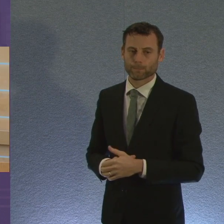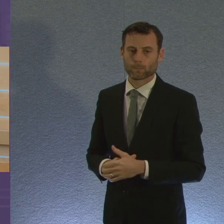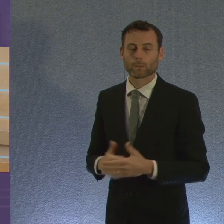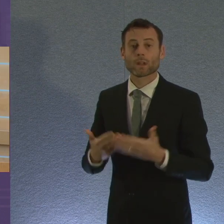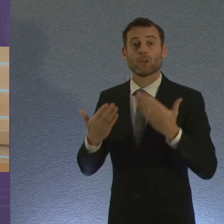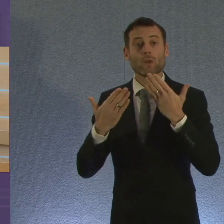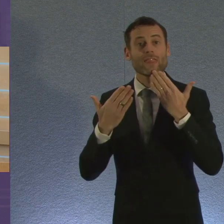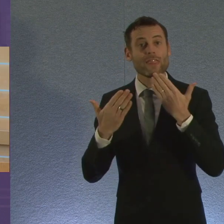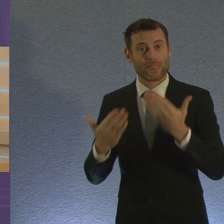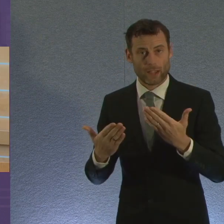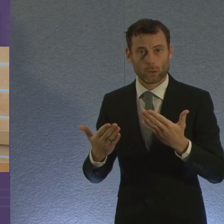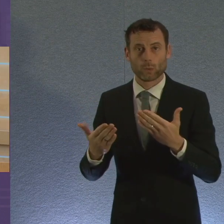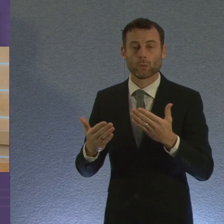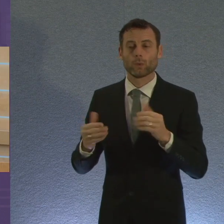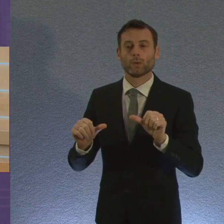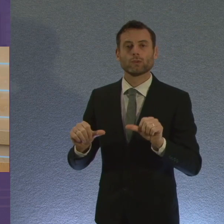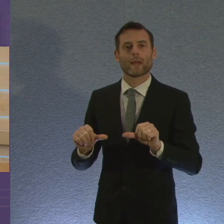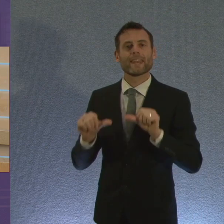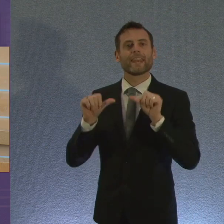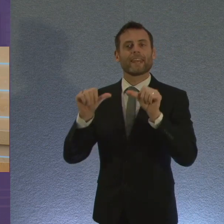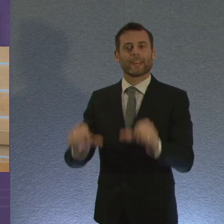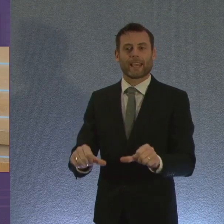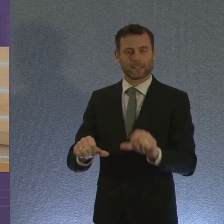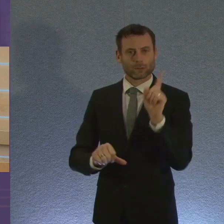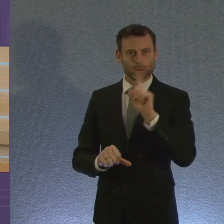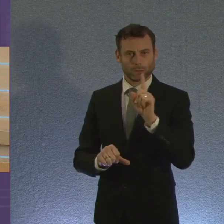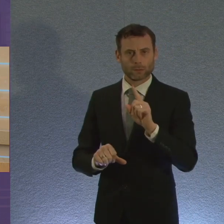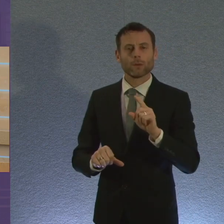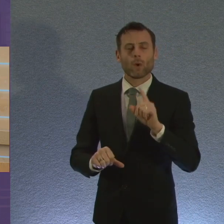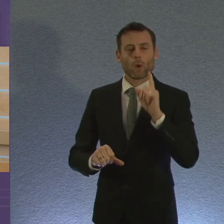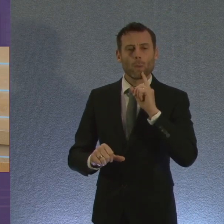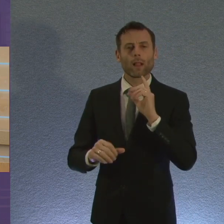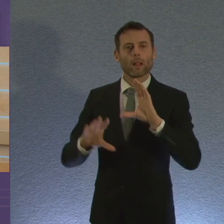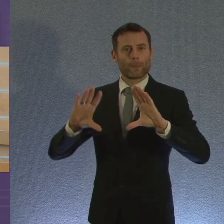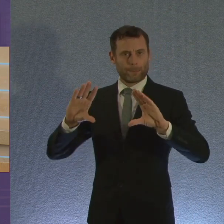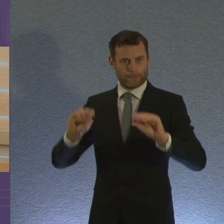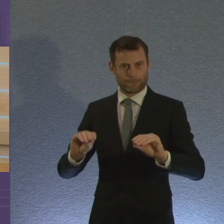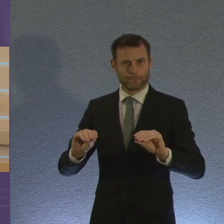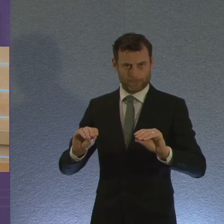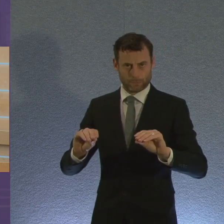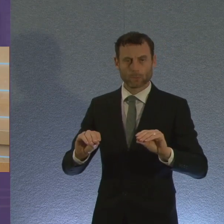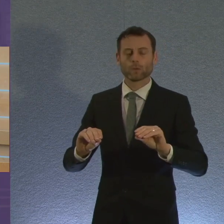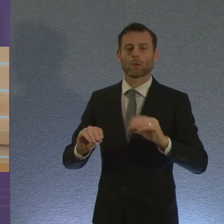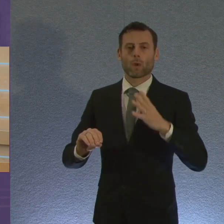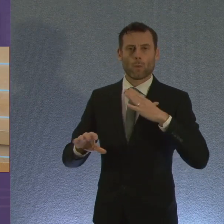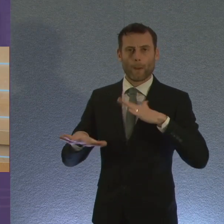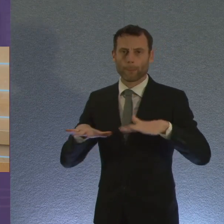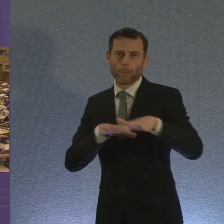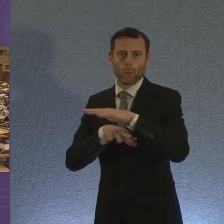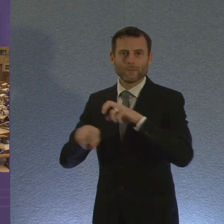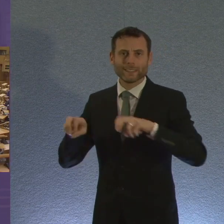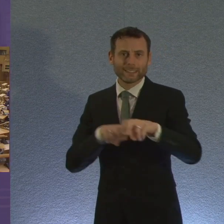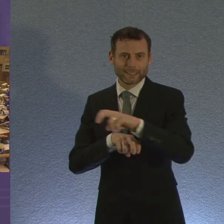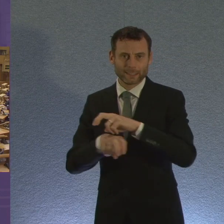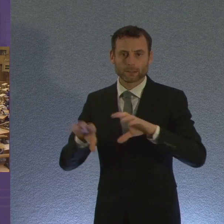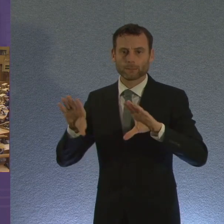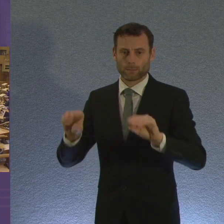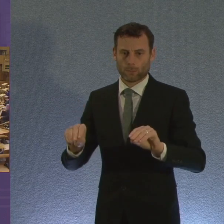Thank you. We're now going to move on to the next item of business. We'll just be a short pause while ministers and members change seats. Just a short pause.